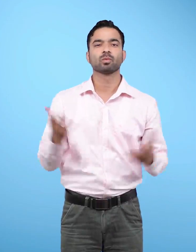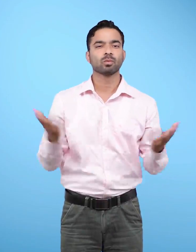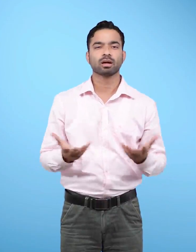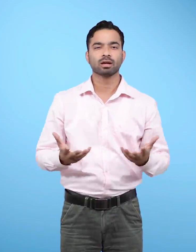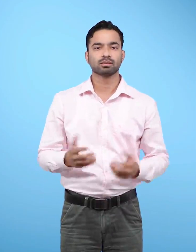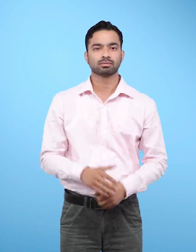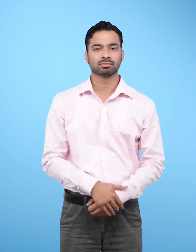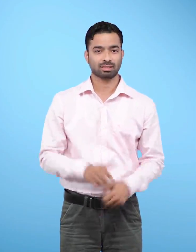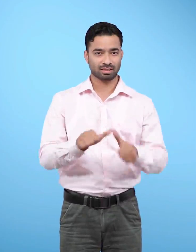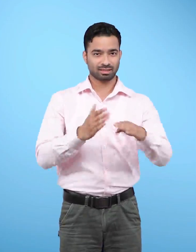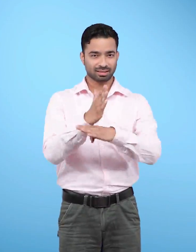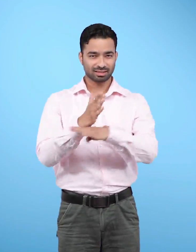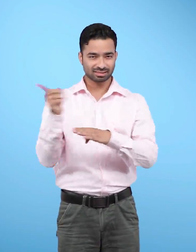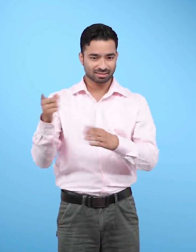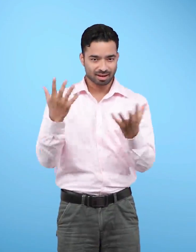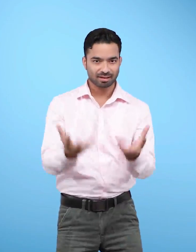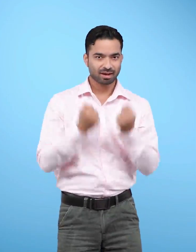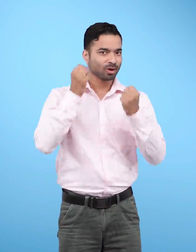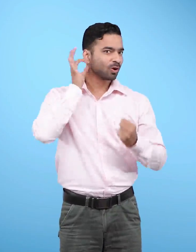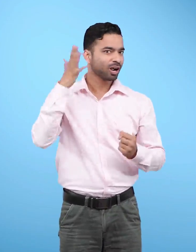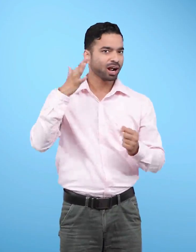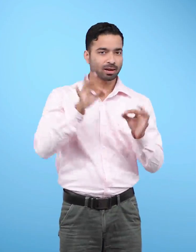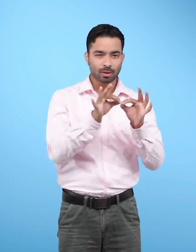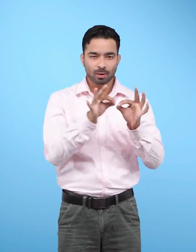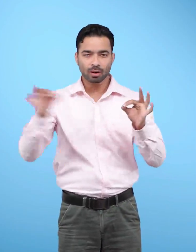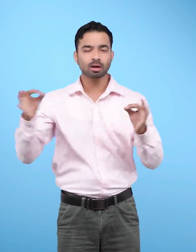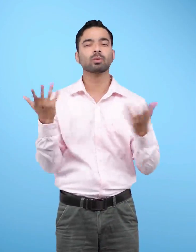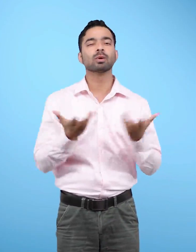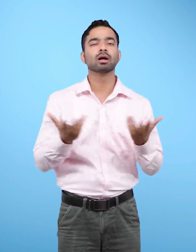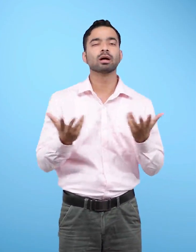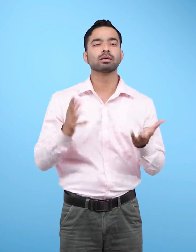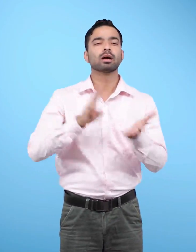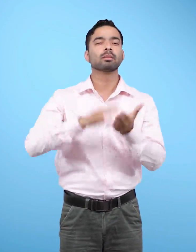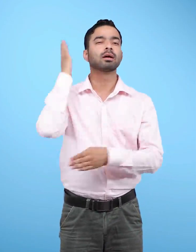So he will get dash meters of gold wire.